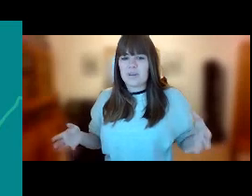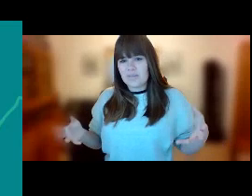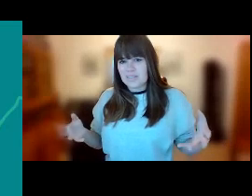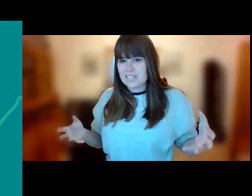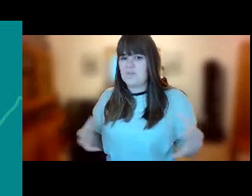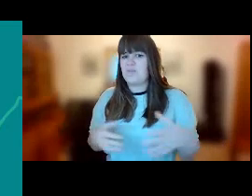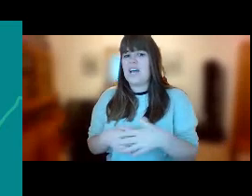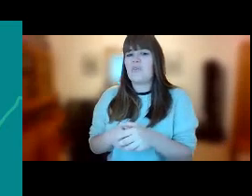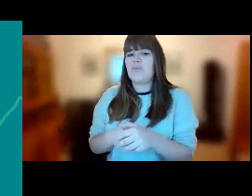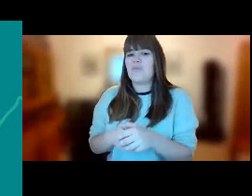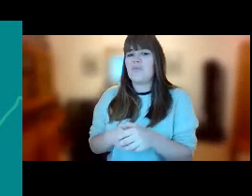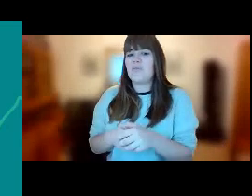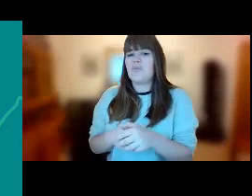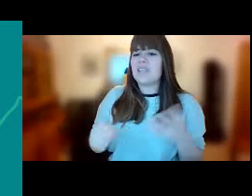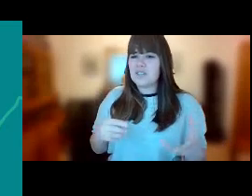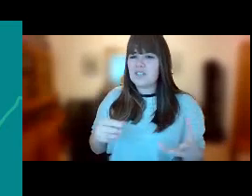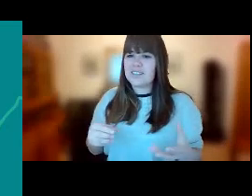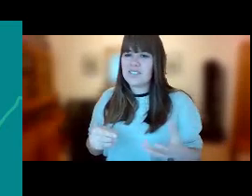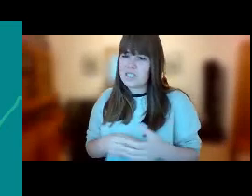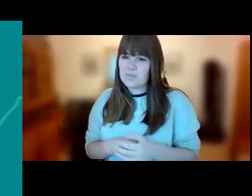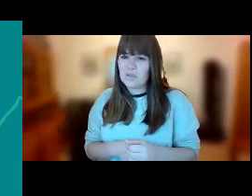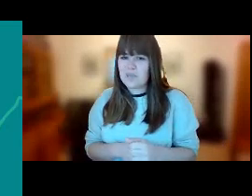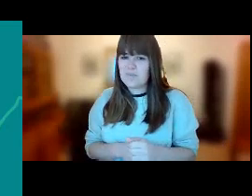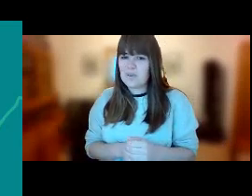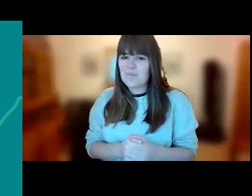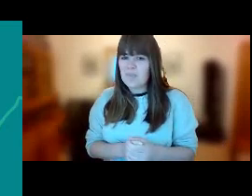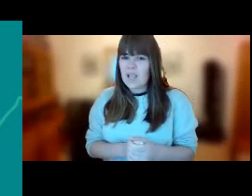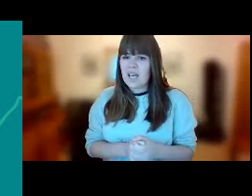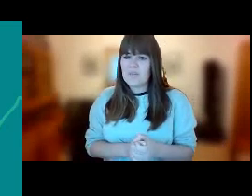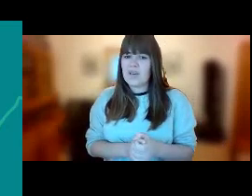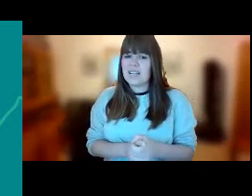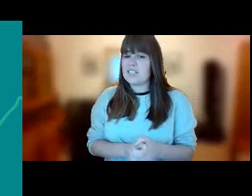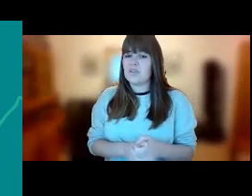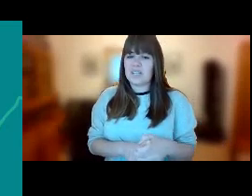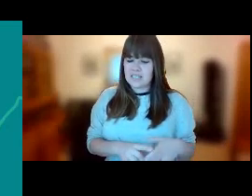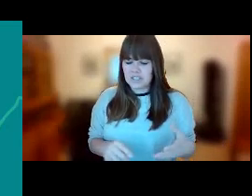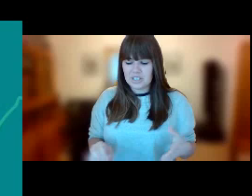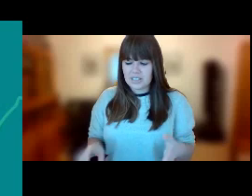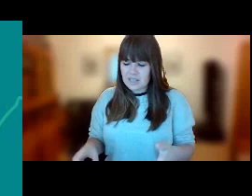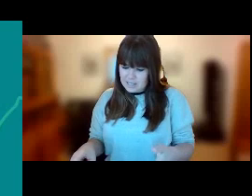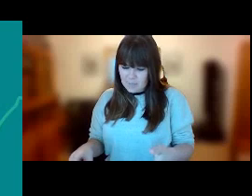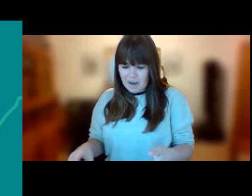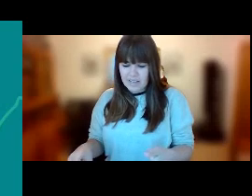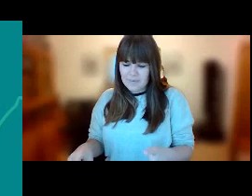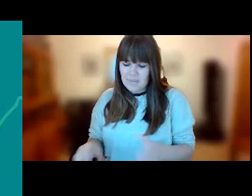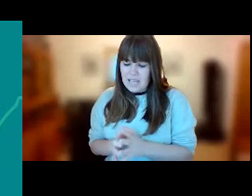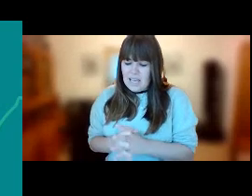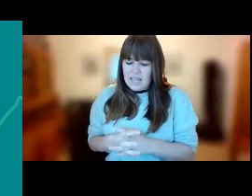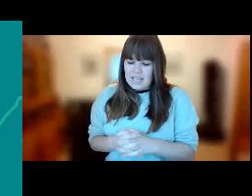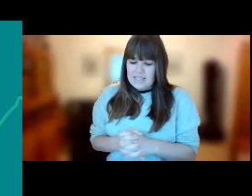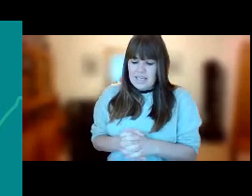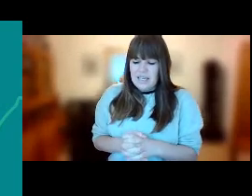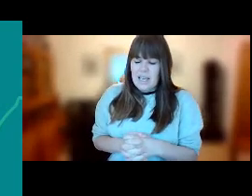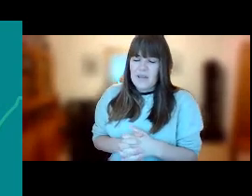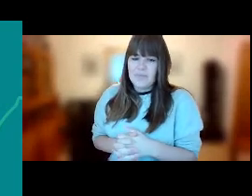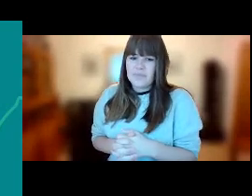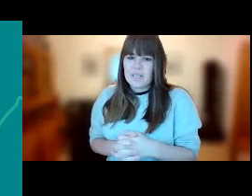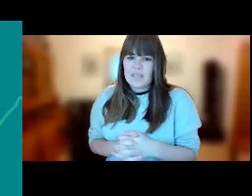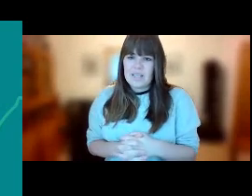the environment, for example, and how we can make those changes to support people. And it's not the condition that's the barrier. It's